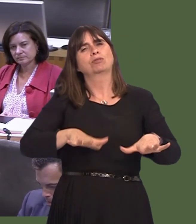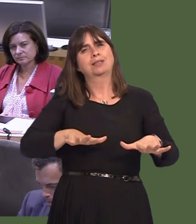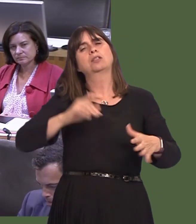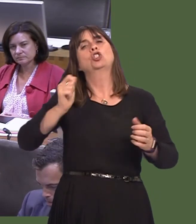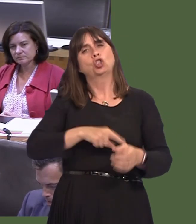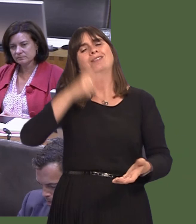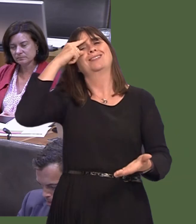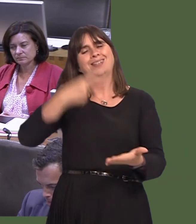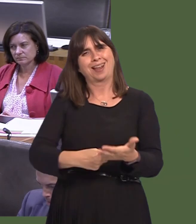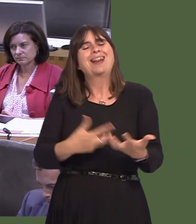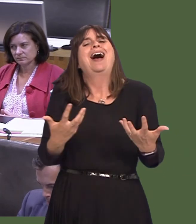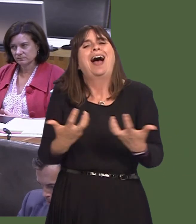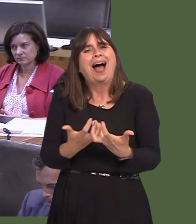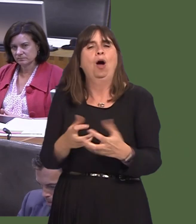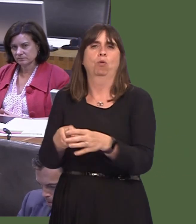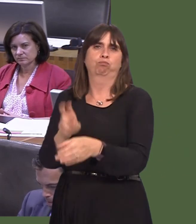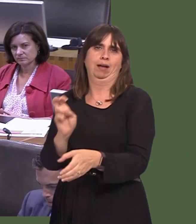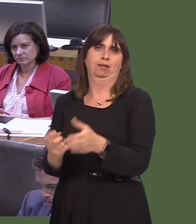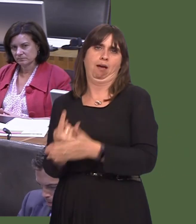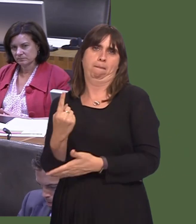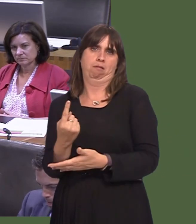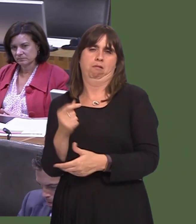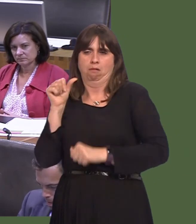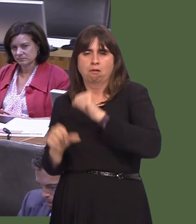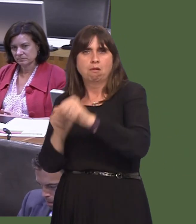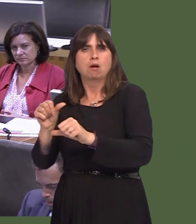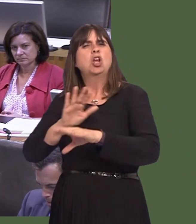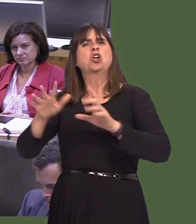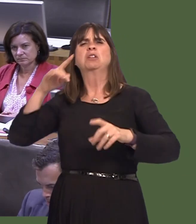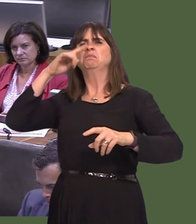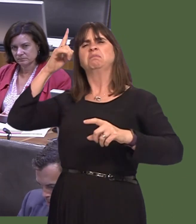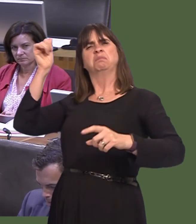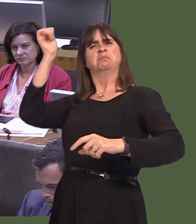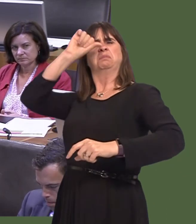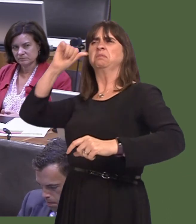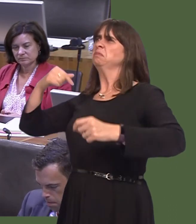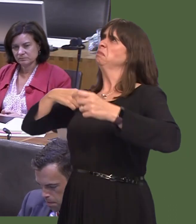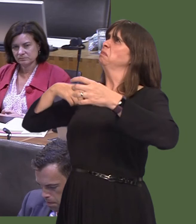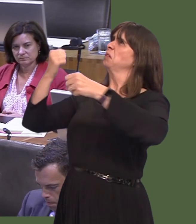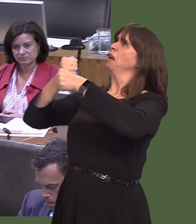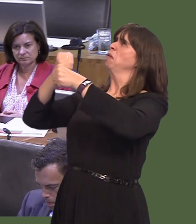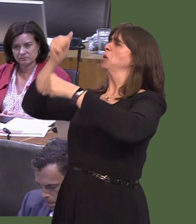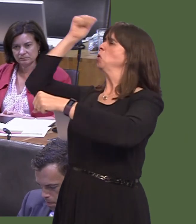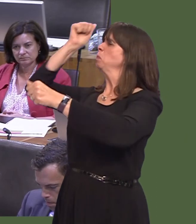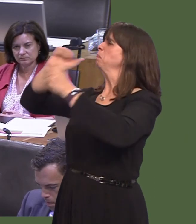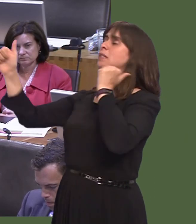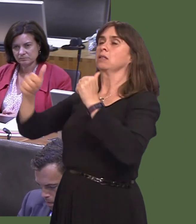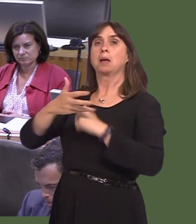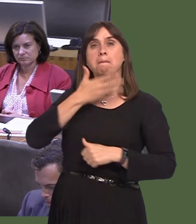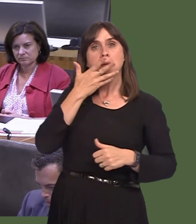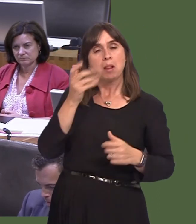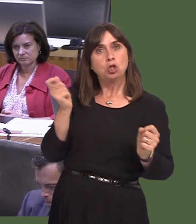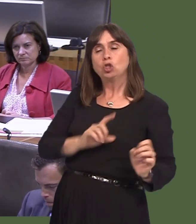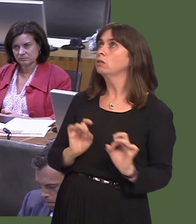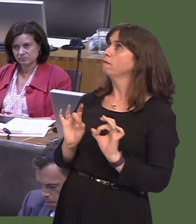should decide how Brexit happens. It's not for the elites in the UK government to decide how it happens. It's for the people. And